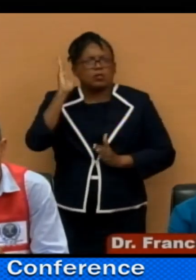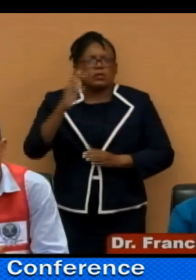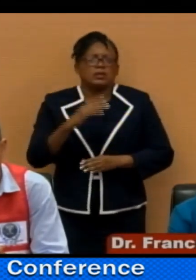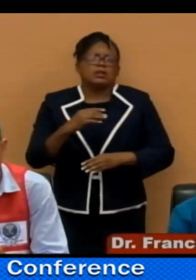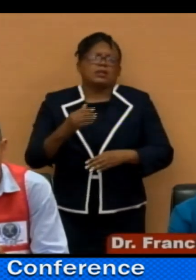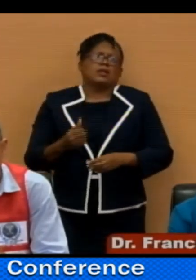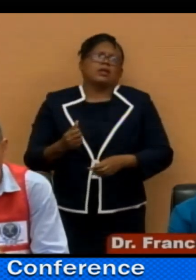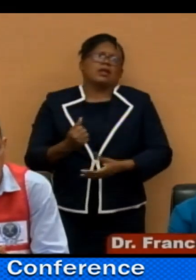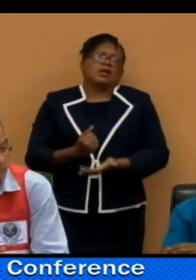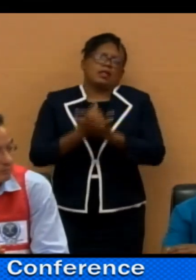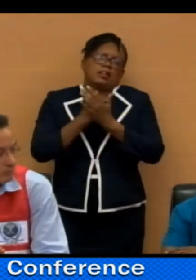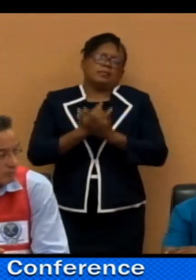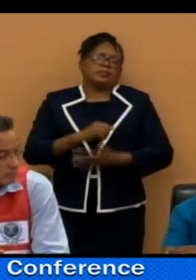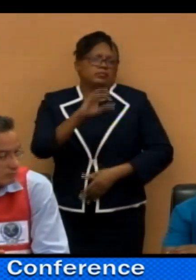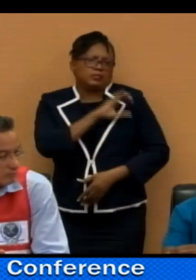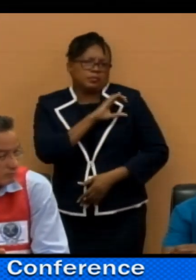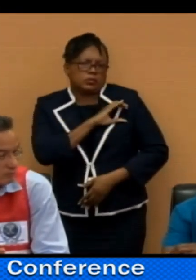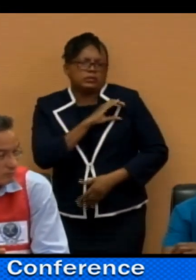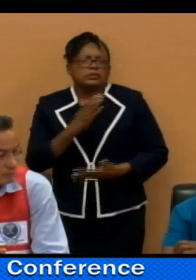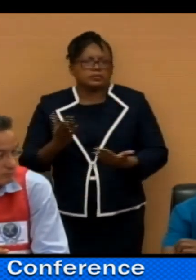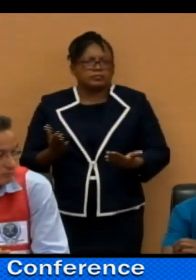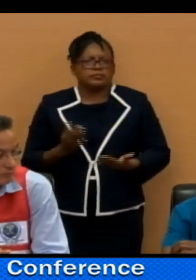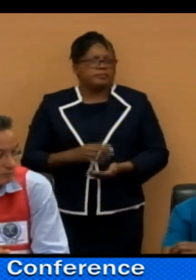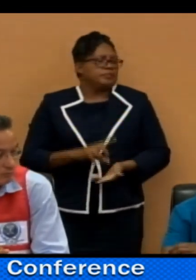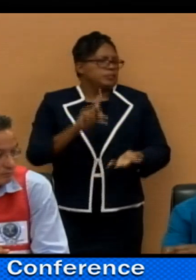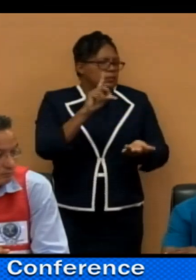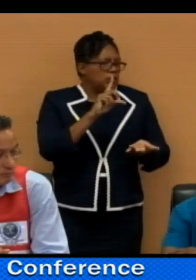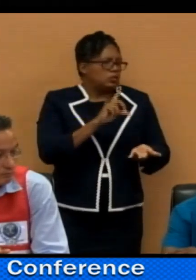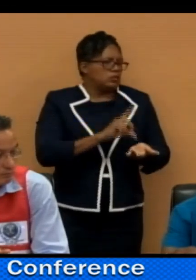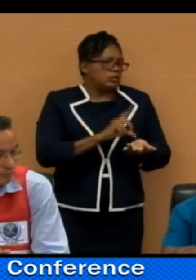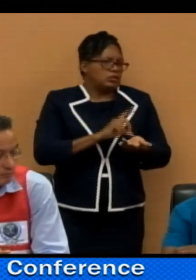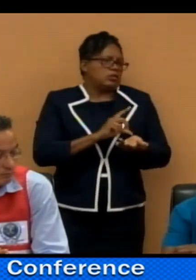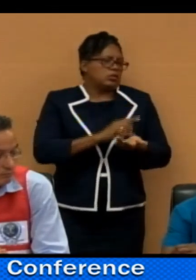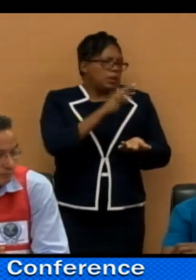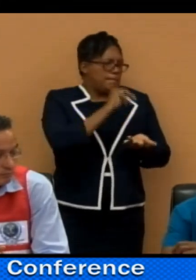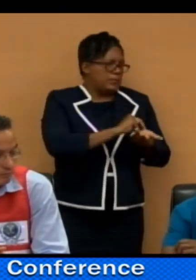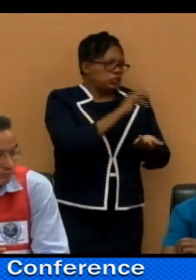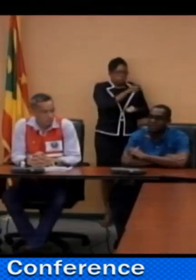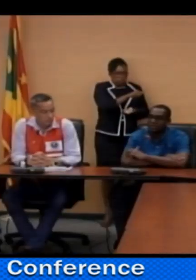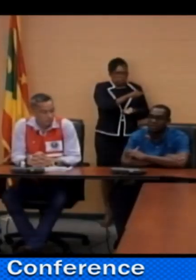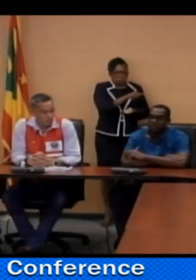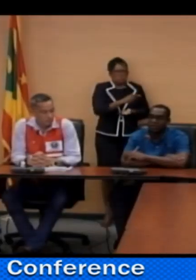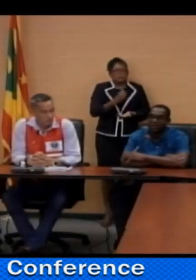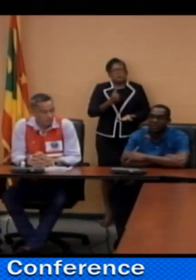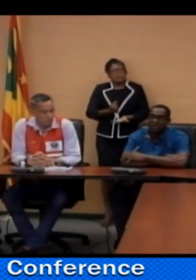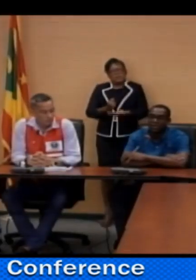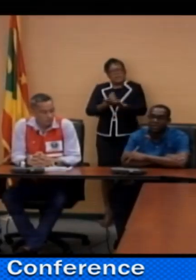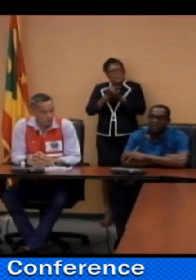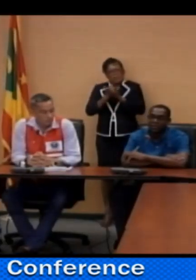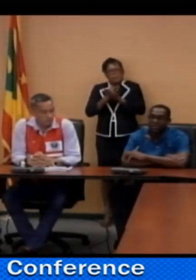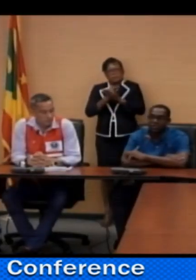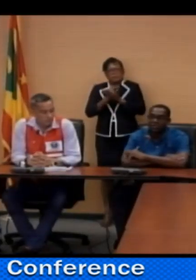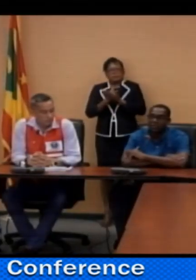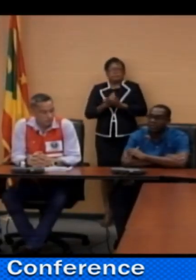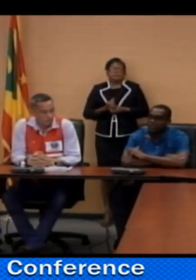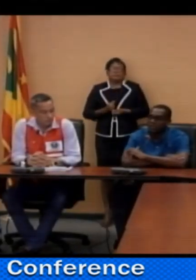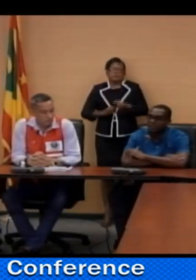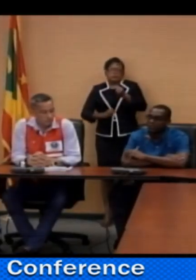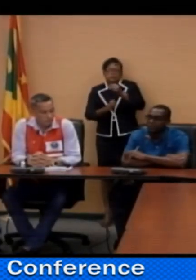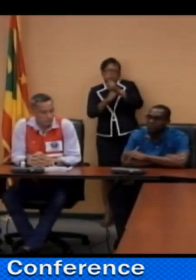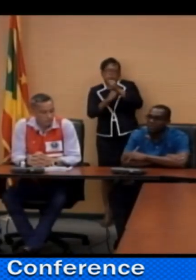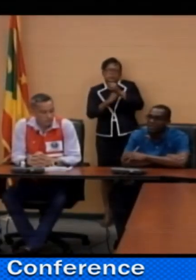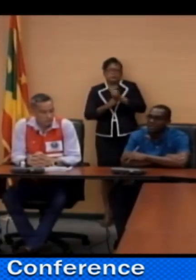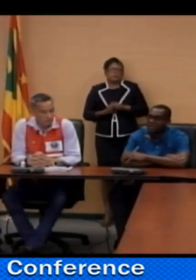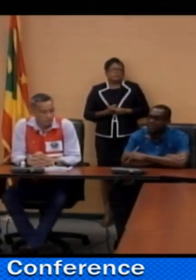Our COVID coordinator, Dr. Mitchell, will continue to lead the fight and lead the activities going forward. But there's only so much he can